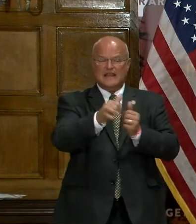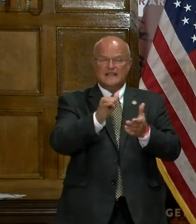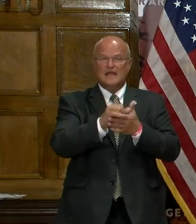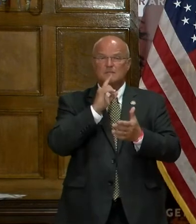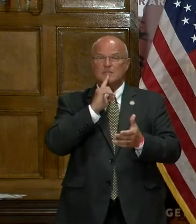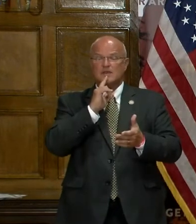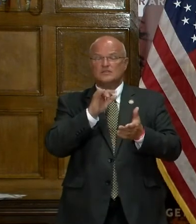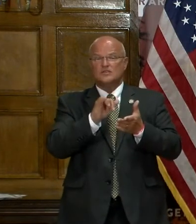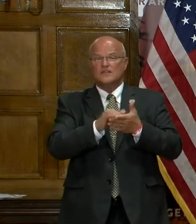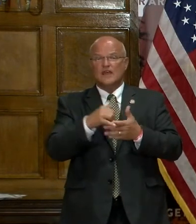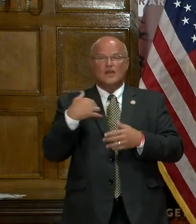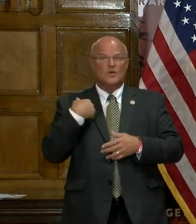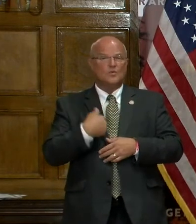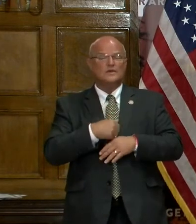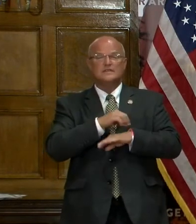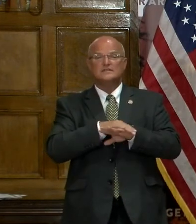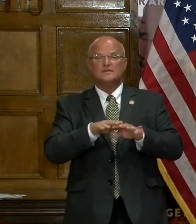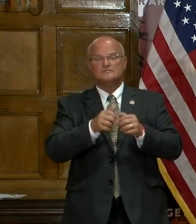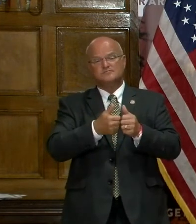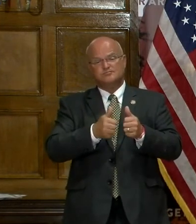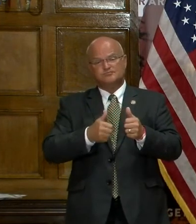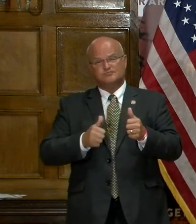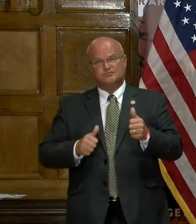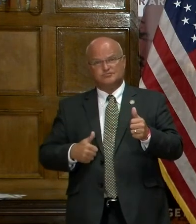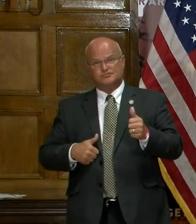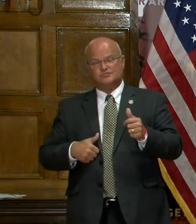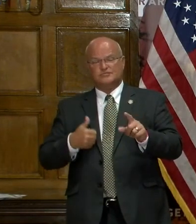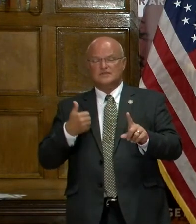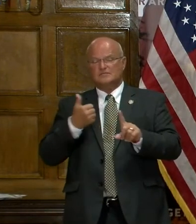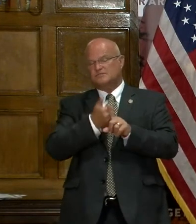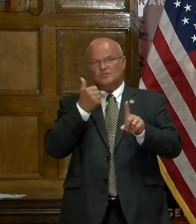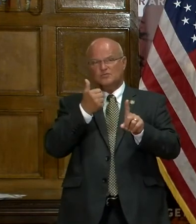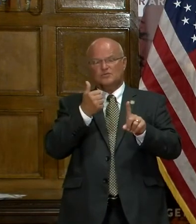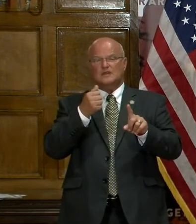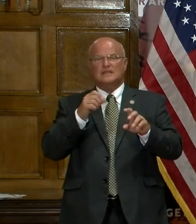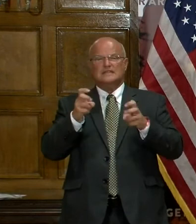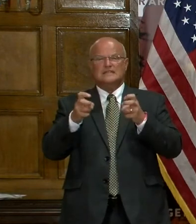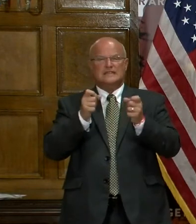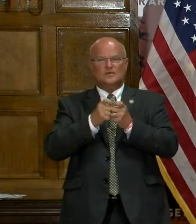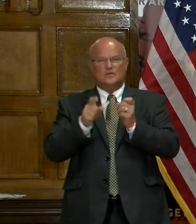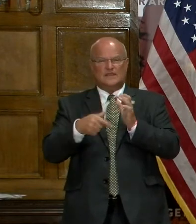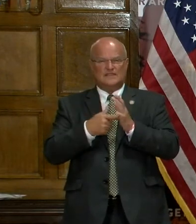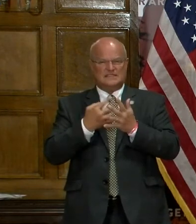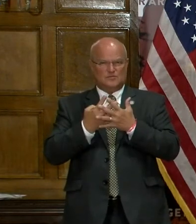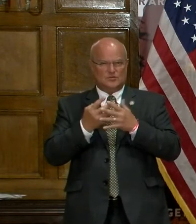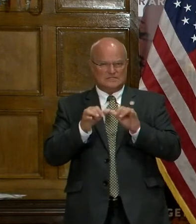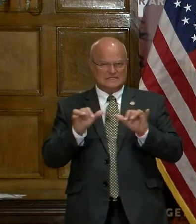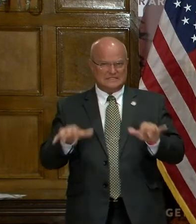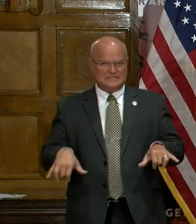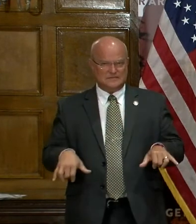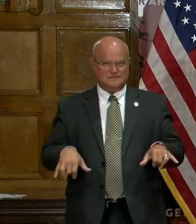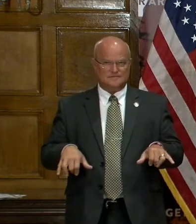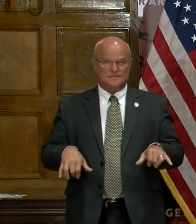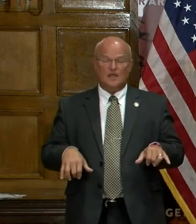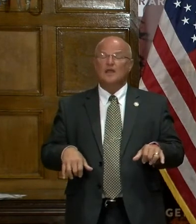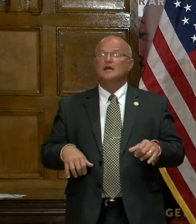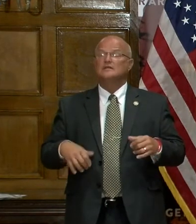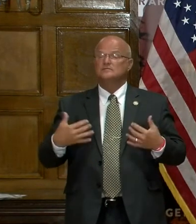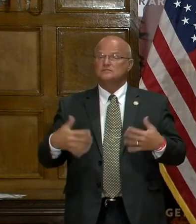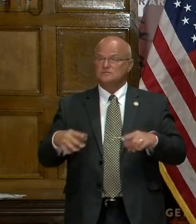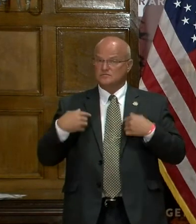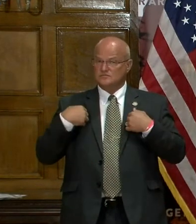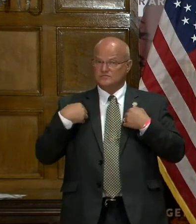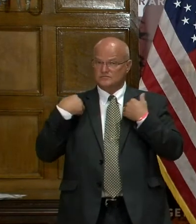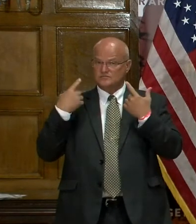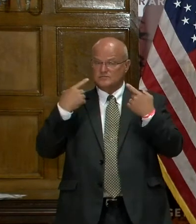to make sure that we don't get behind in terms of dealing with this in the prison system. And it's been very successful.